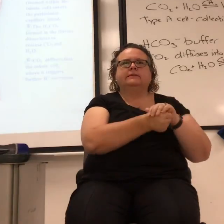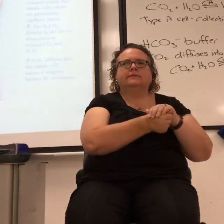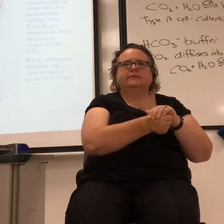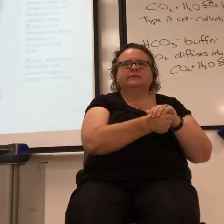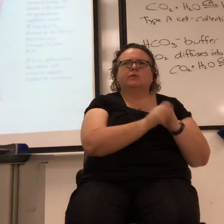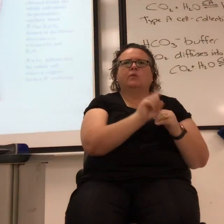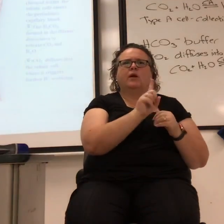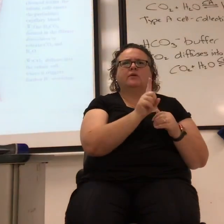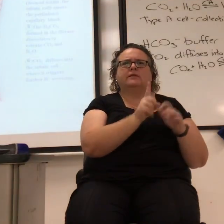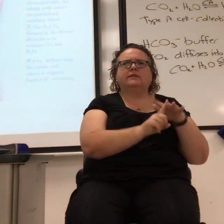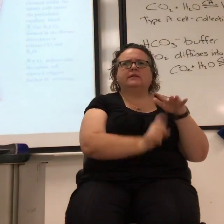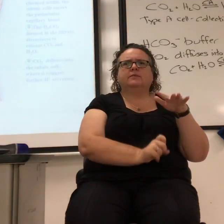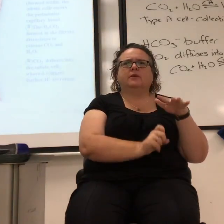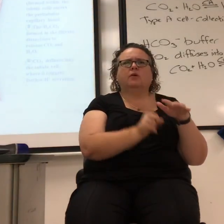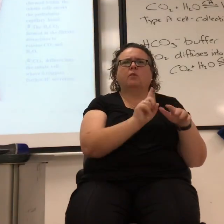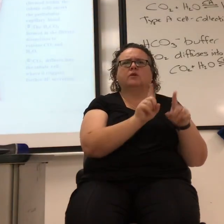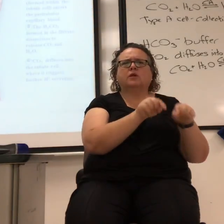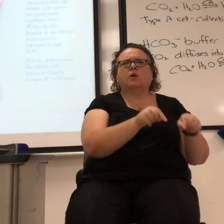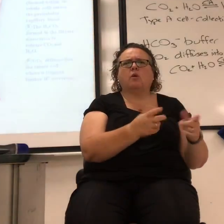go to?